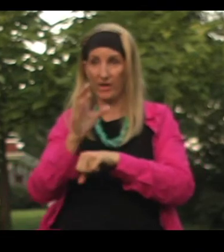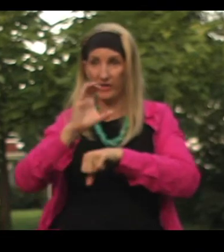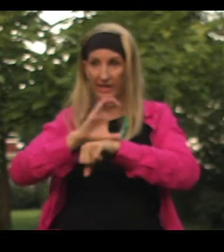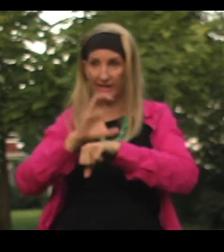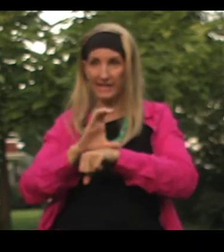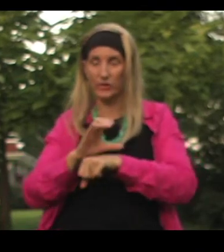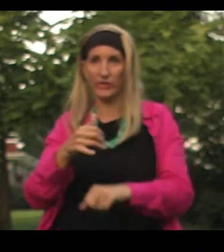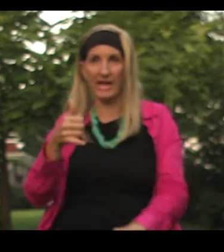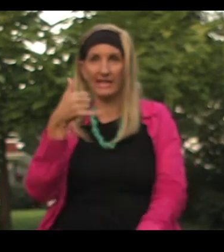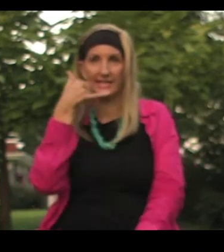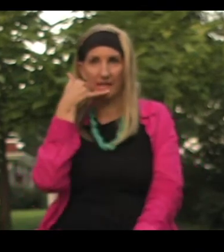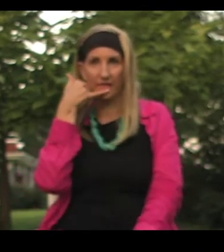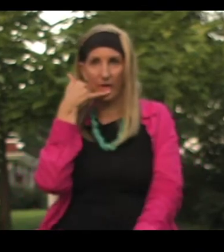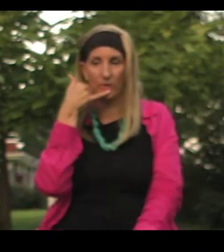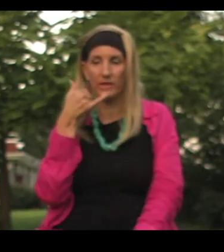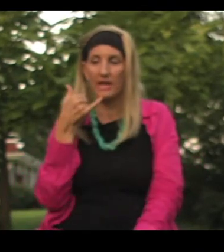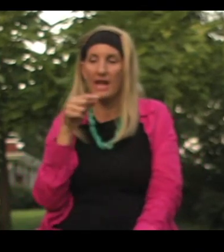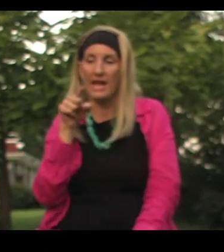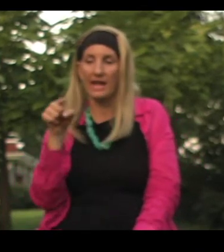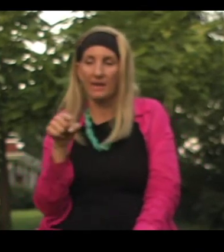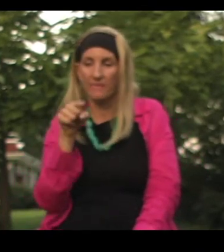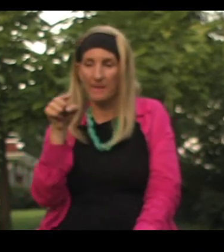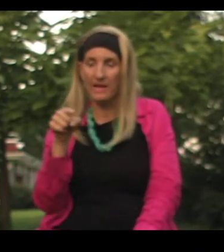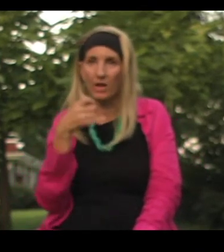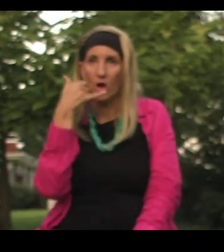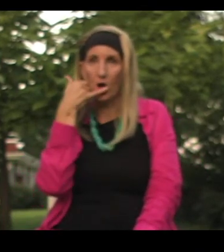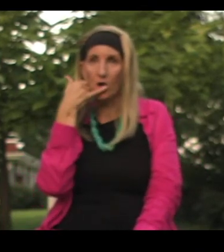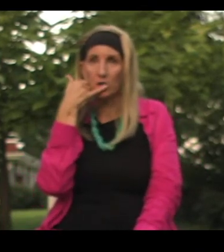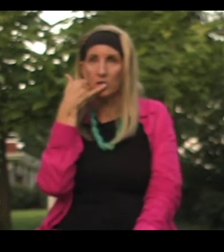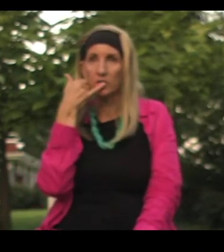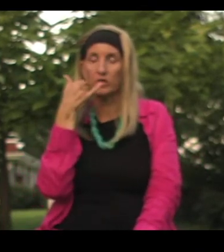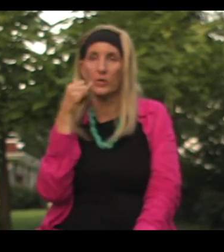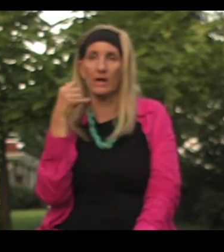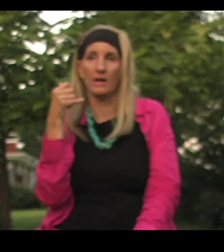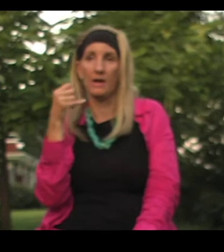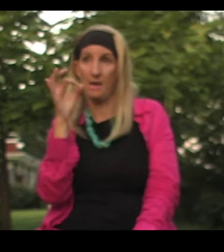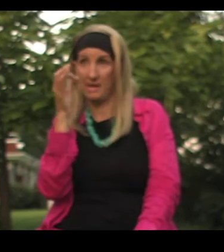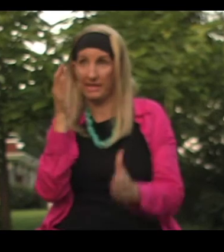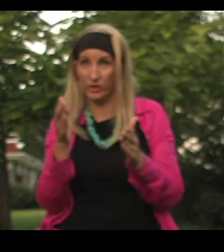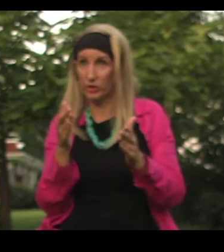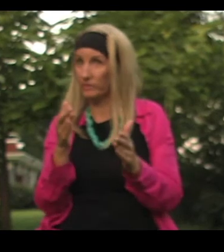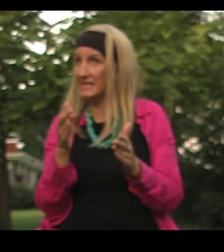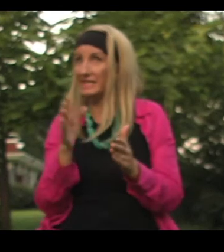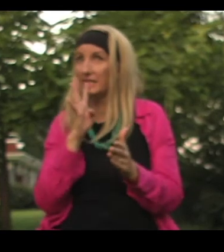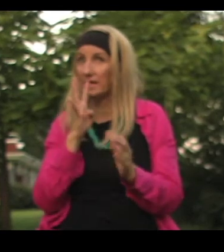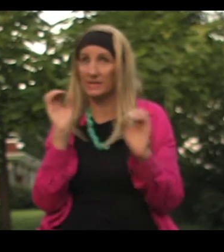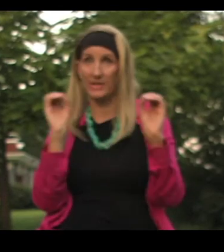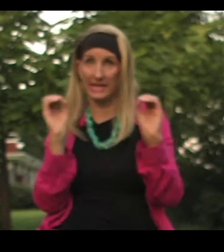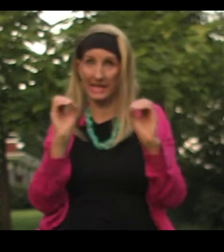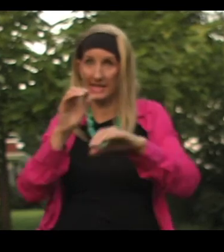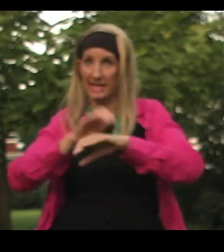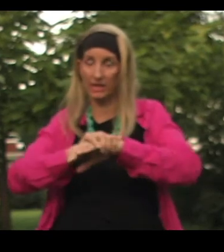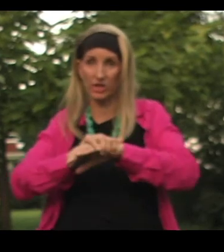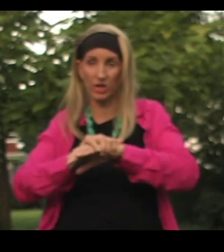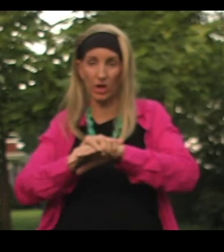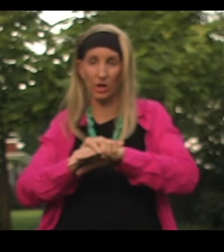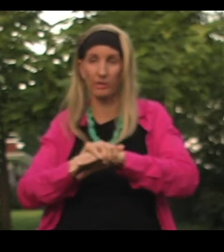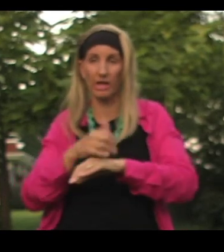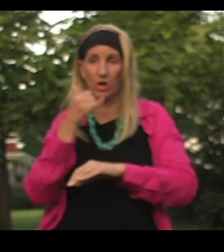in the cathedral, they had a telephone. And I made a call to a minister. He did not speak any English at all, but I called